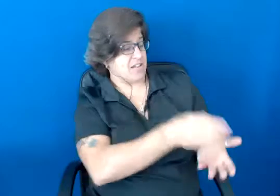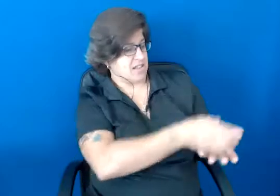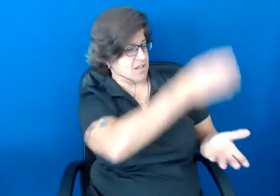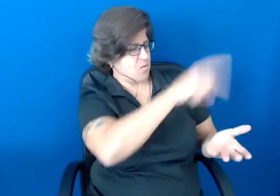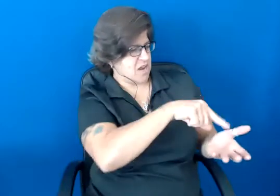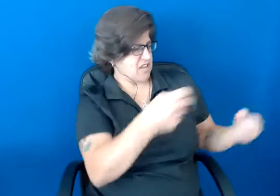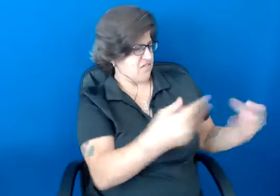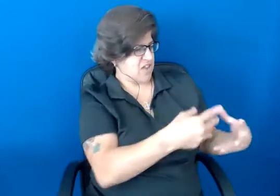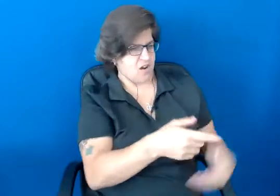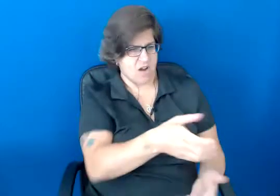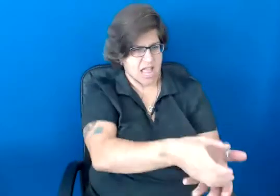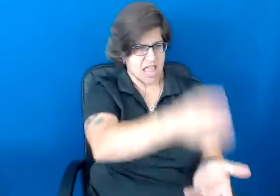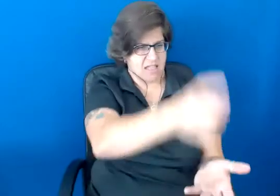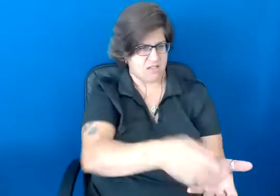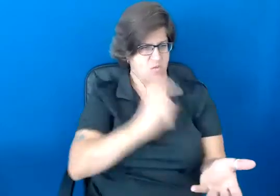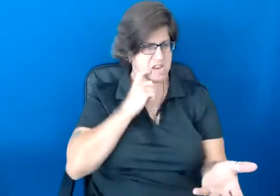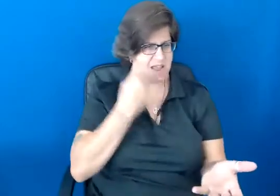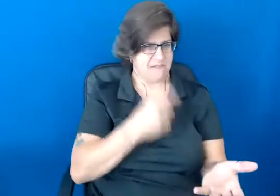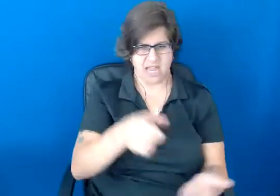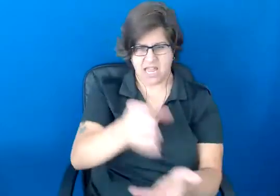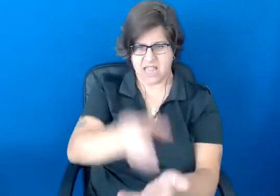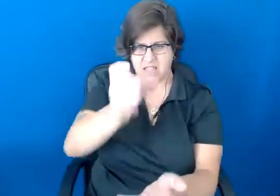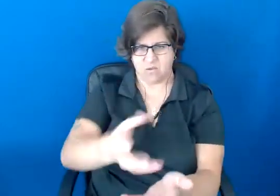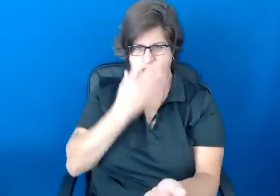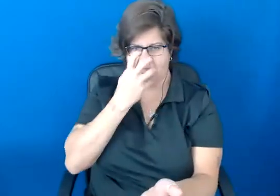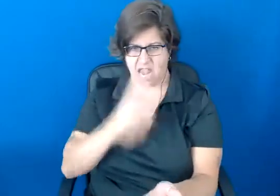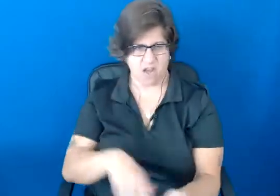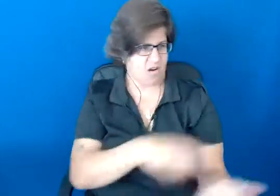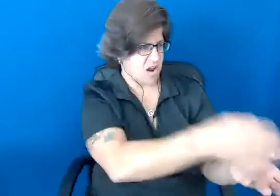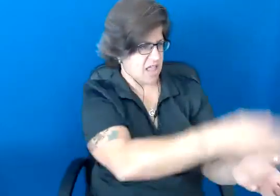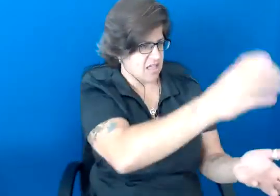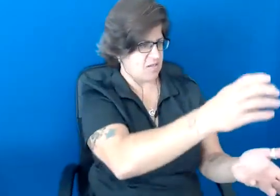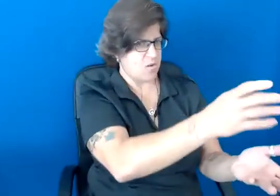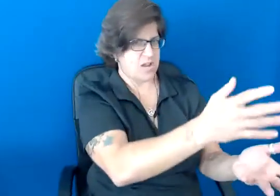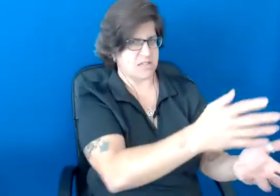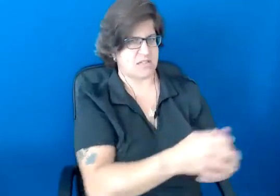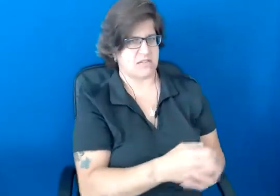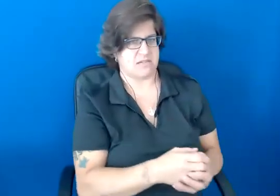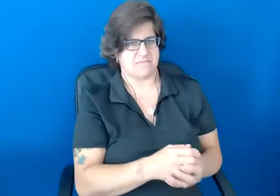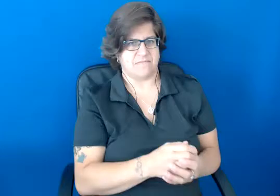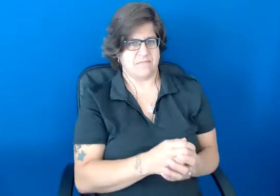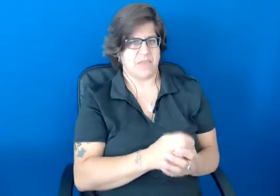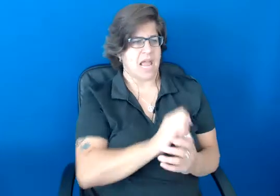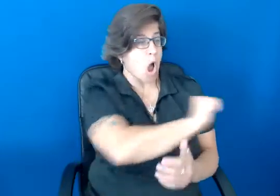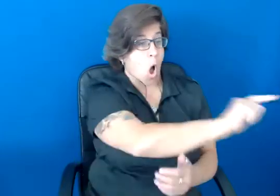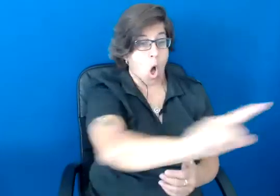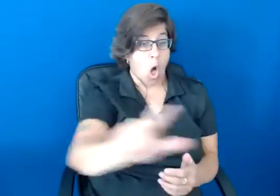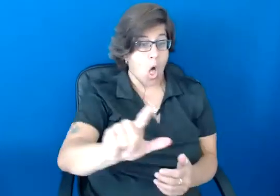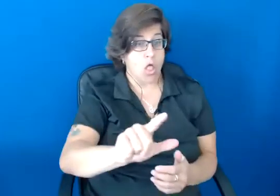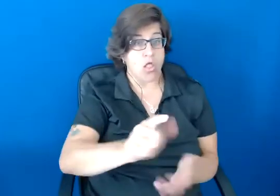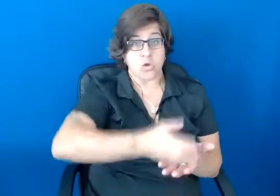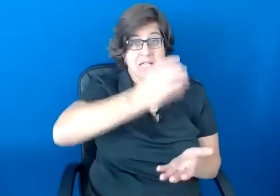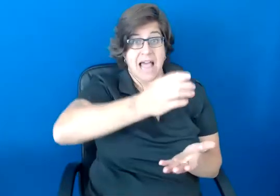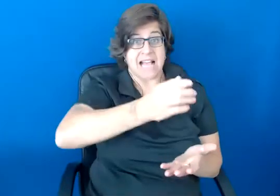Now I've got to look at the envy drink. Then I've got to look at the anger drink. Then I've got to look at the jealousy drink. Now, all these glasses are